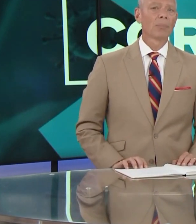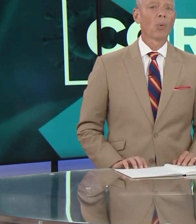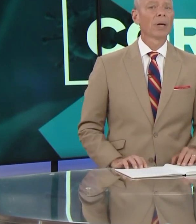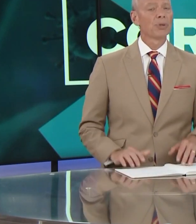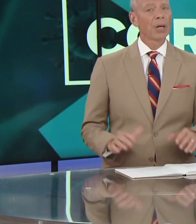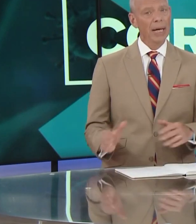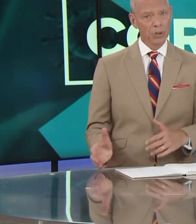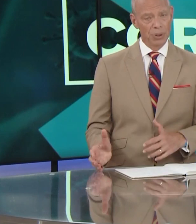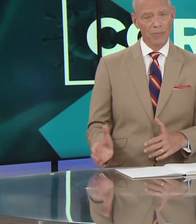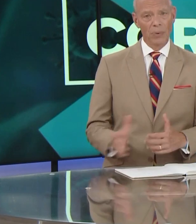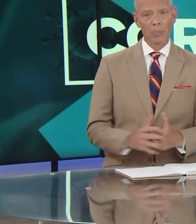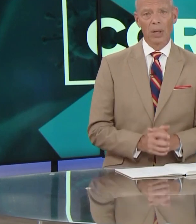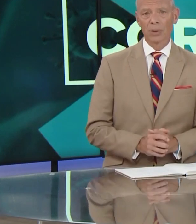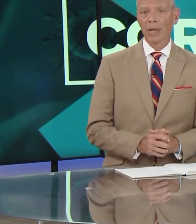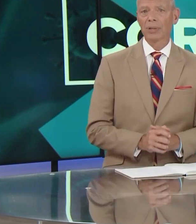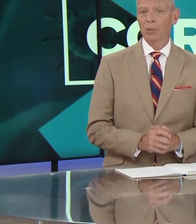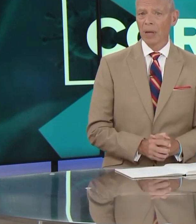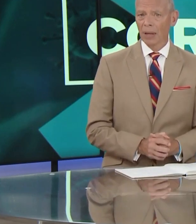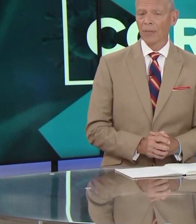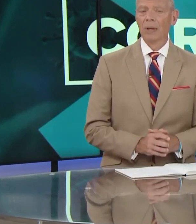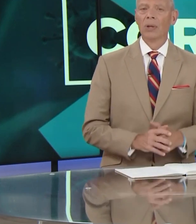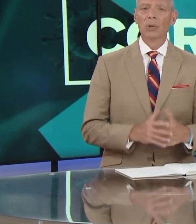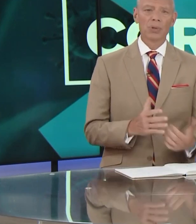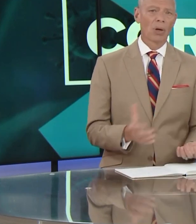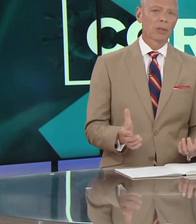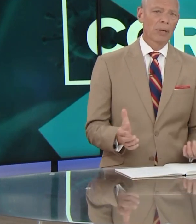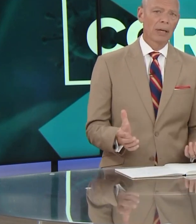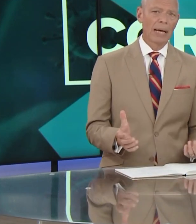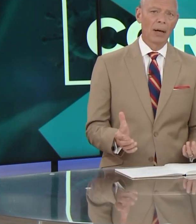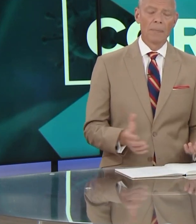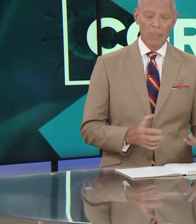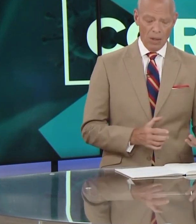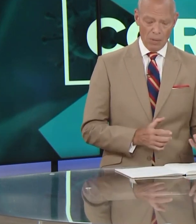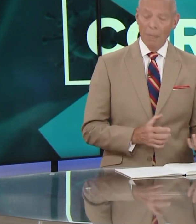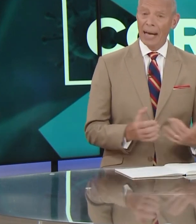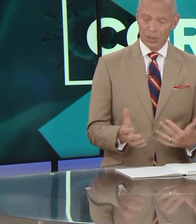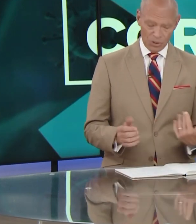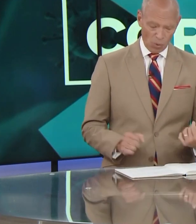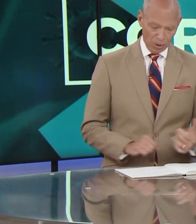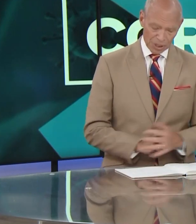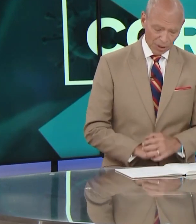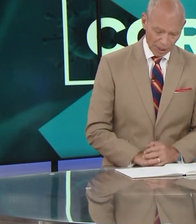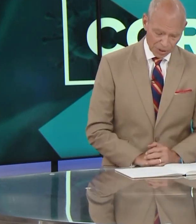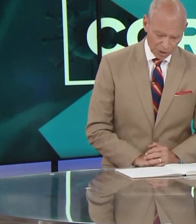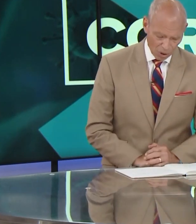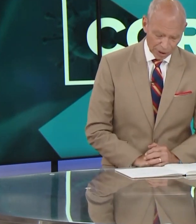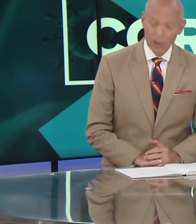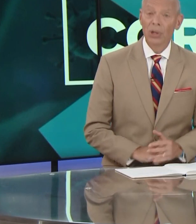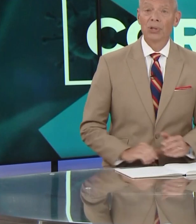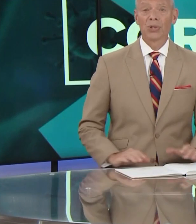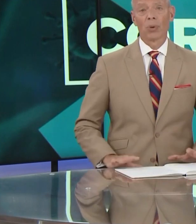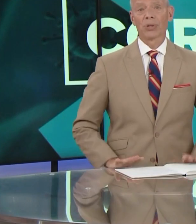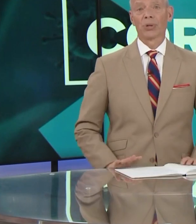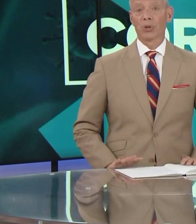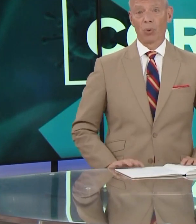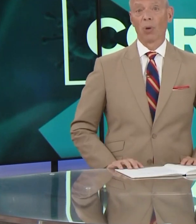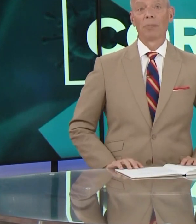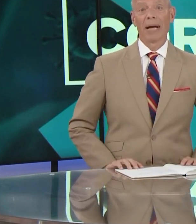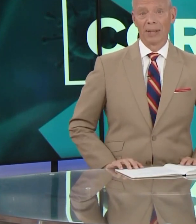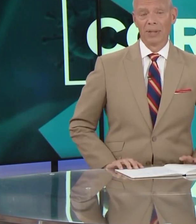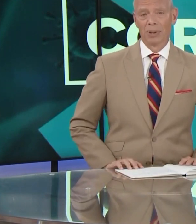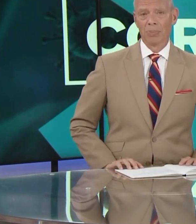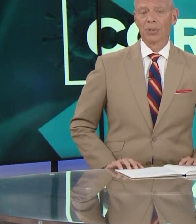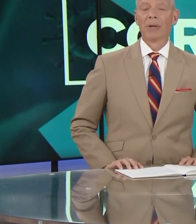and then more education from Dr. Nate Smith, who talked about how masks, or as he likes to call it, source